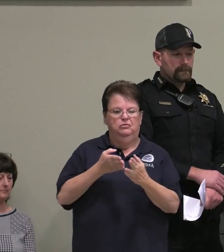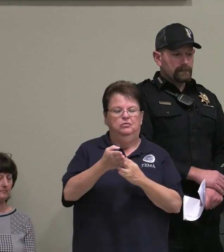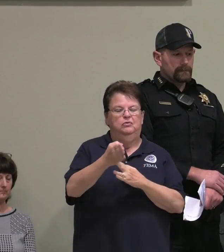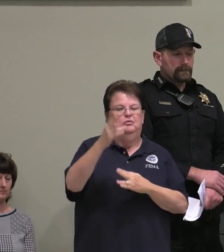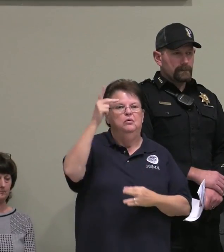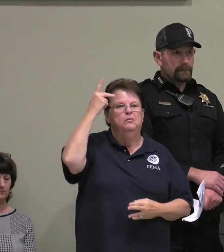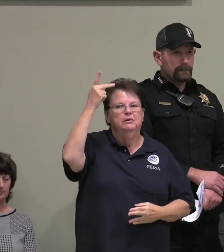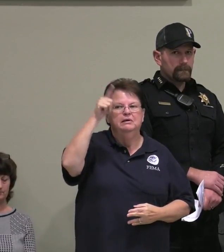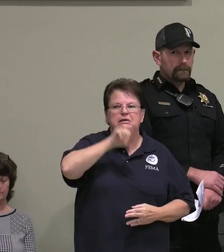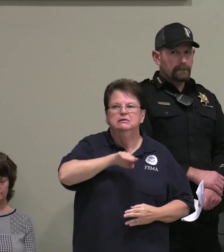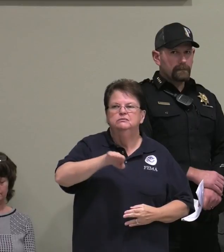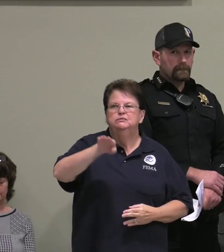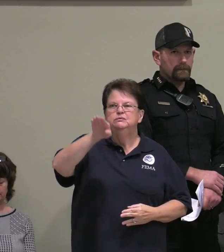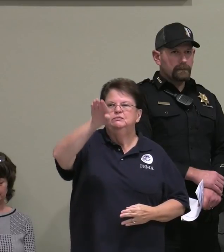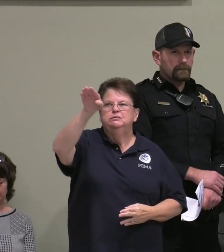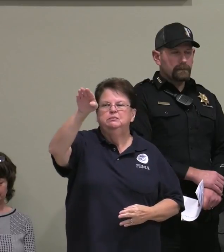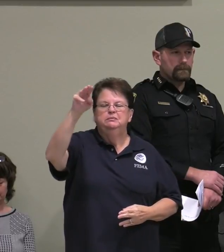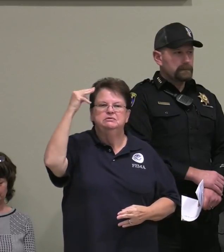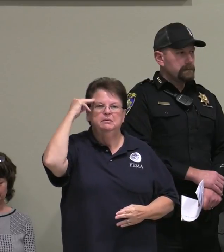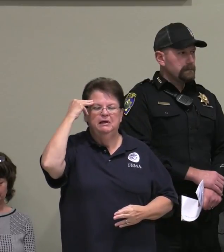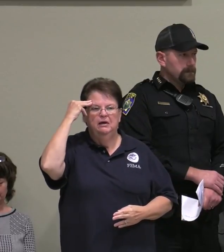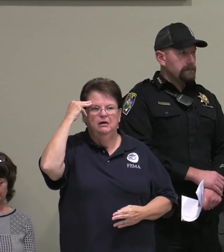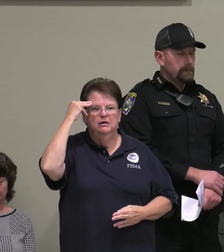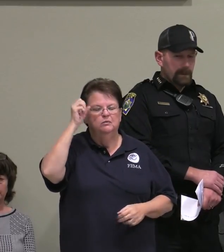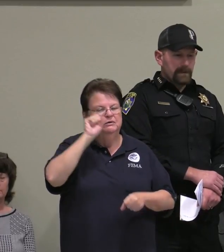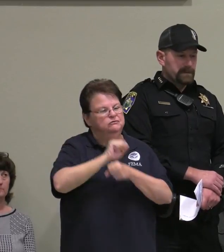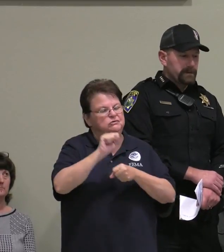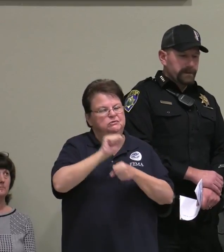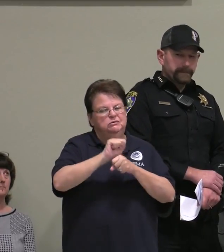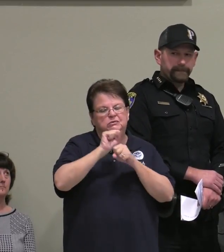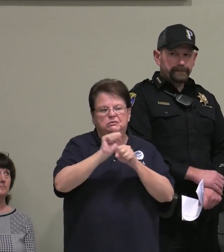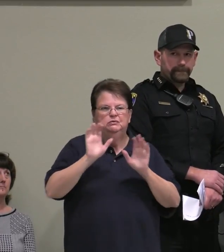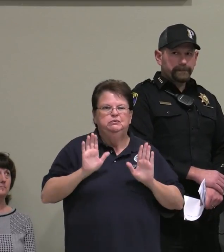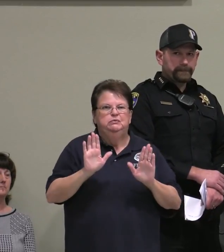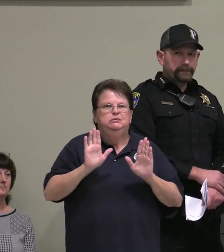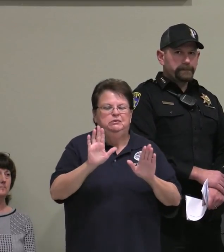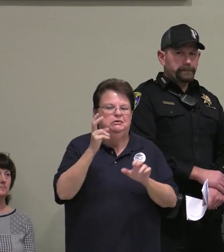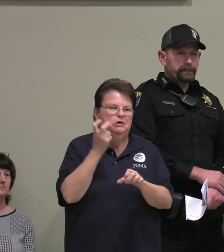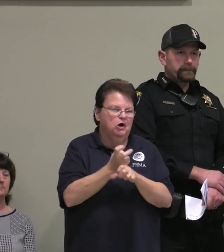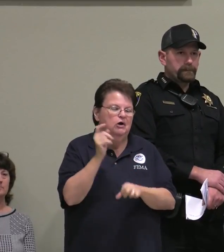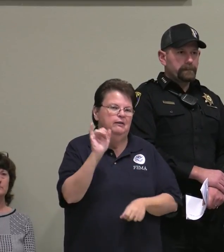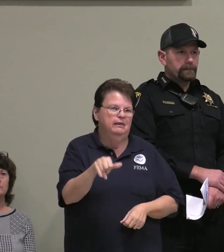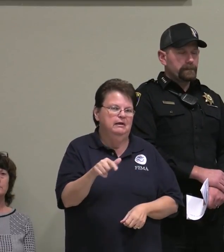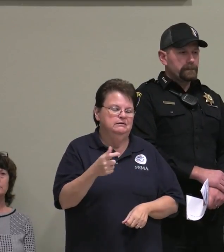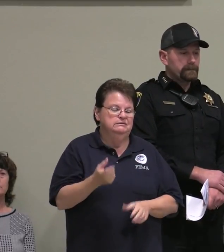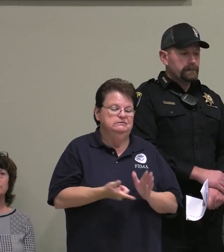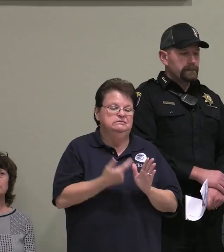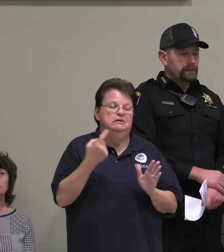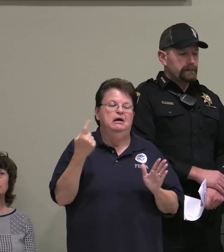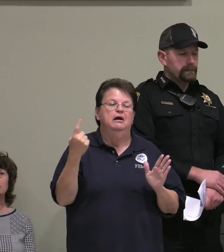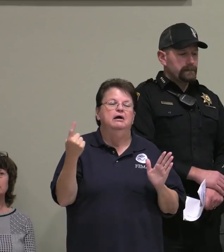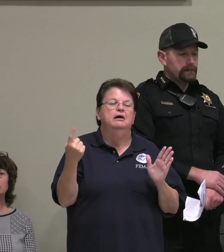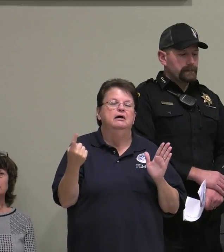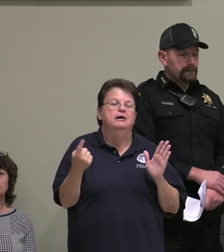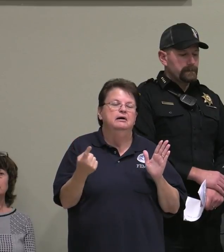up into Miguelia. I have to tell you, we've pushed hard on that, haven't we? To the point where there's times where